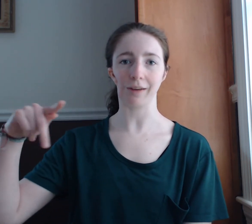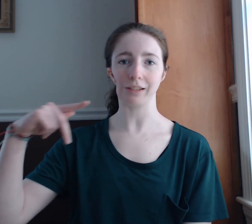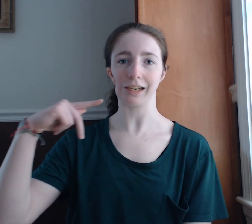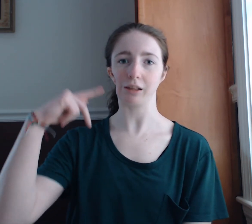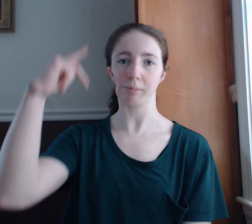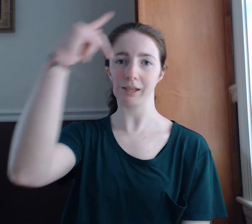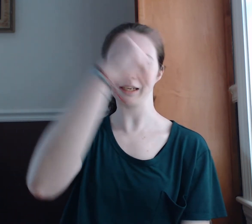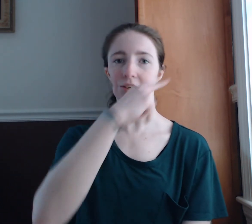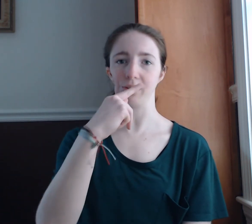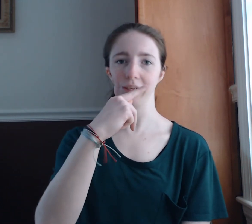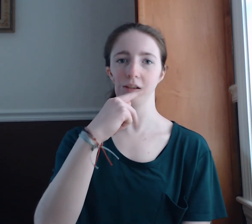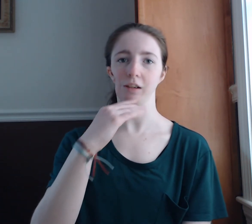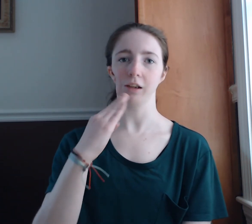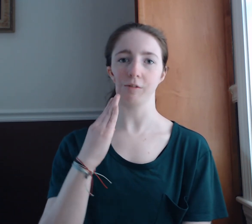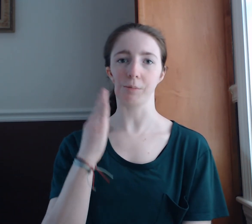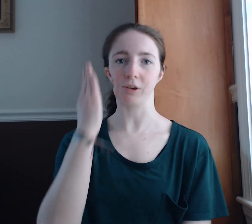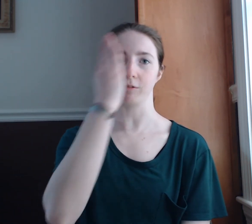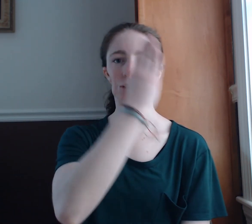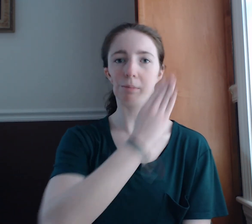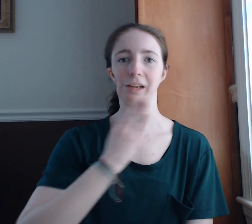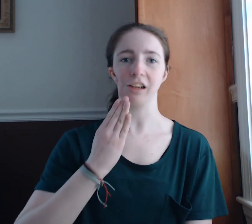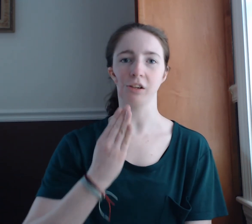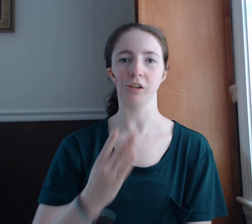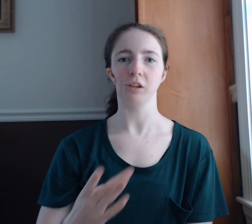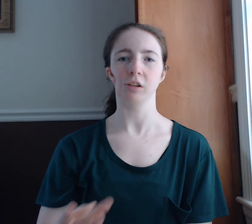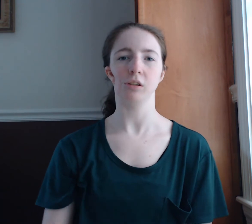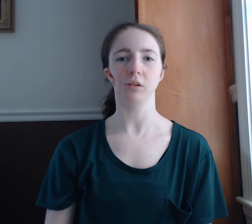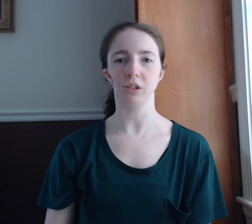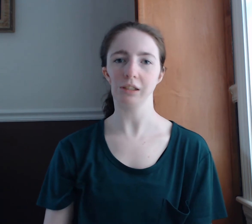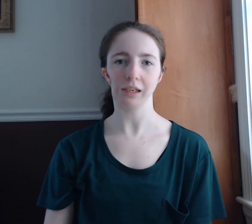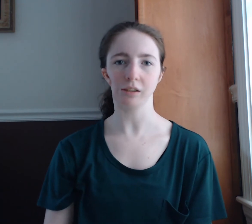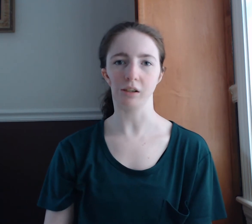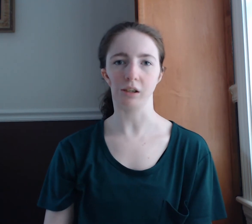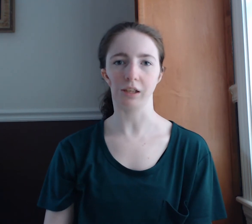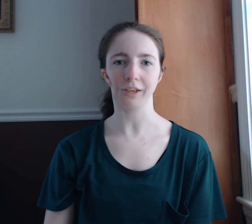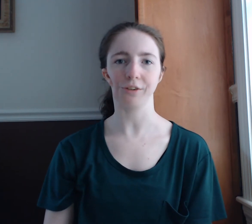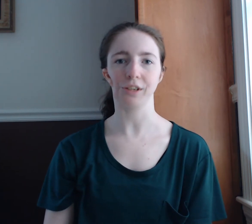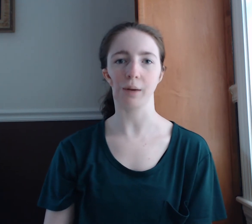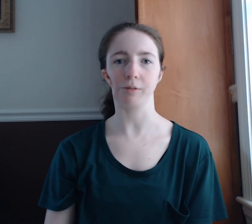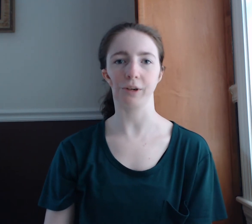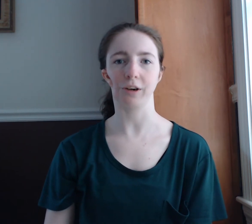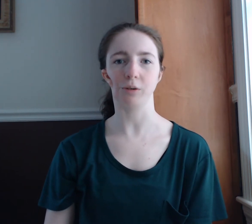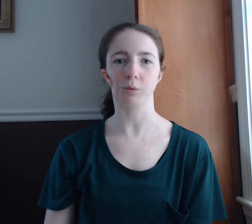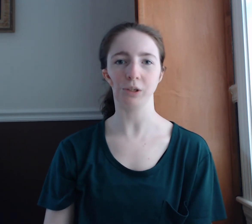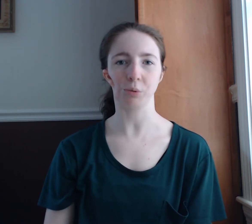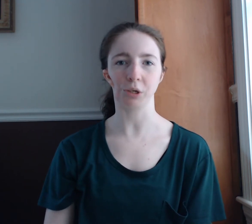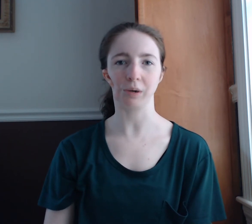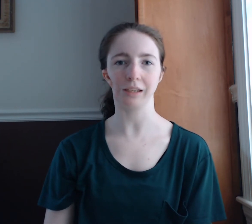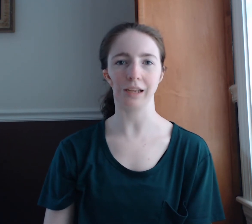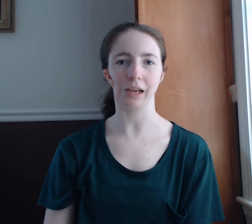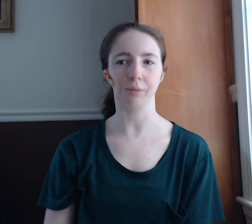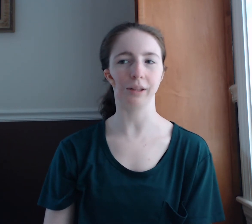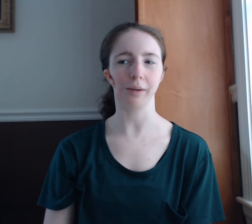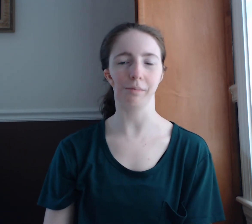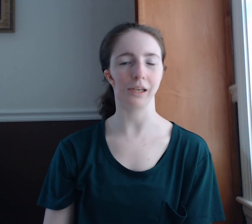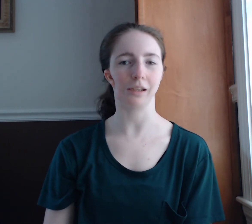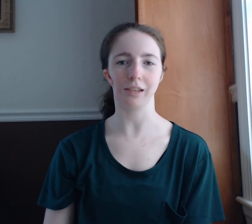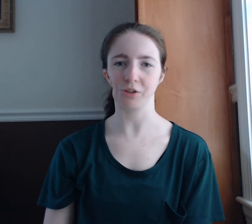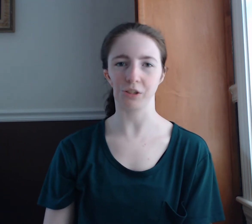take the P and do it. For beautiful, the B. So it just takes a little extra time to figure out which one you want to say when they mean essentially the